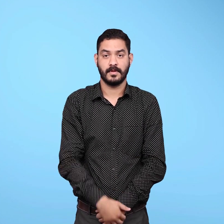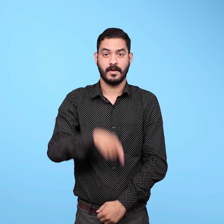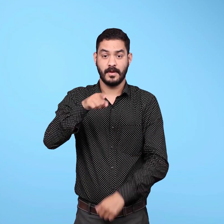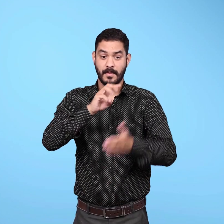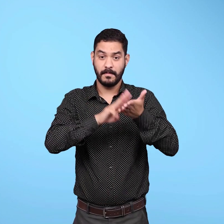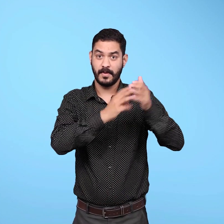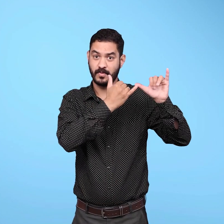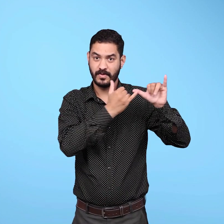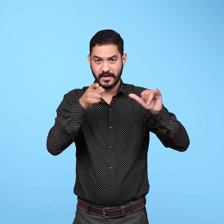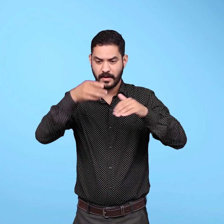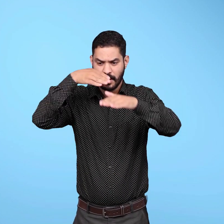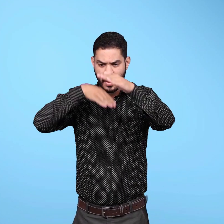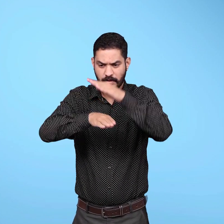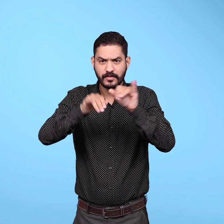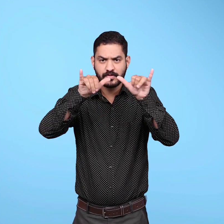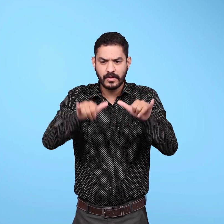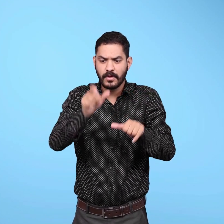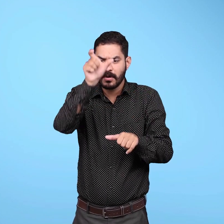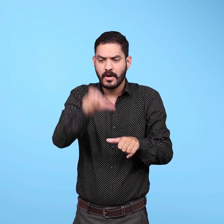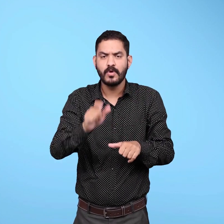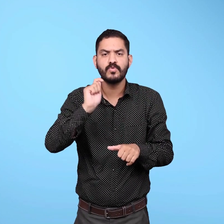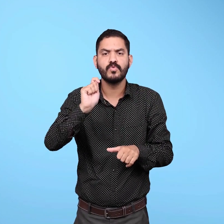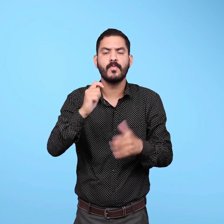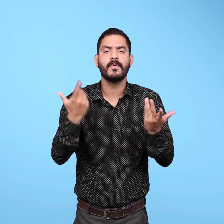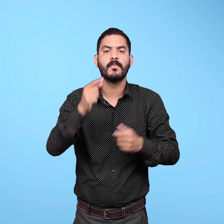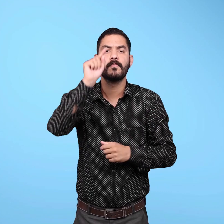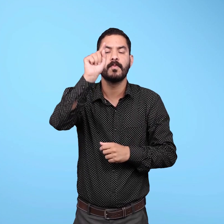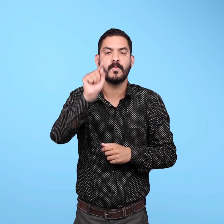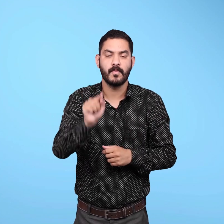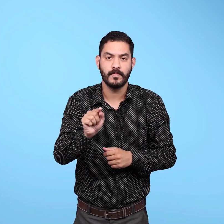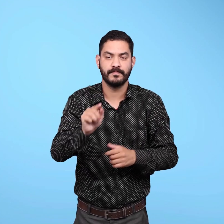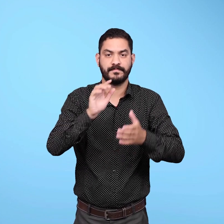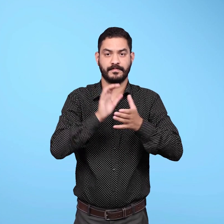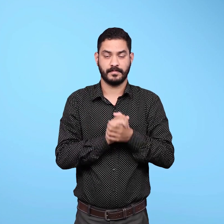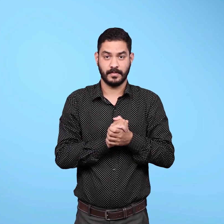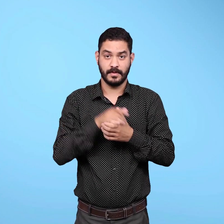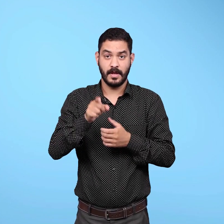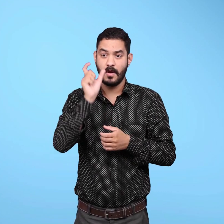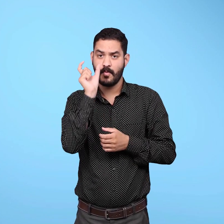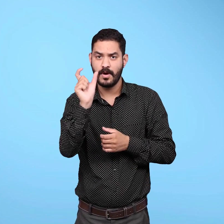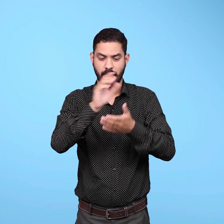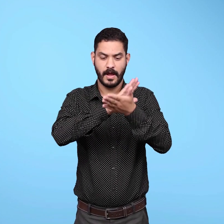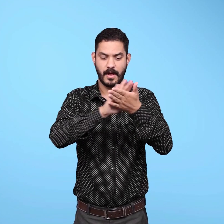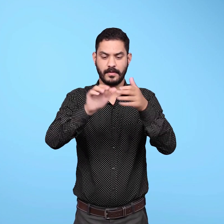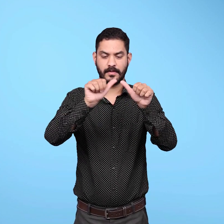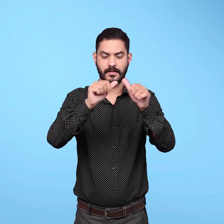Make a list of the occupations of people who lived in Mathura. List one occupation that was